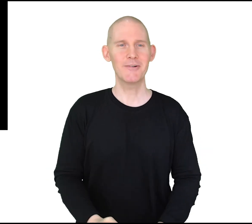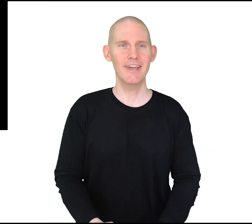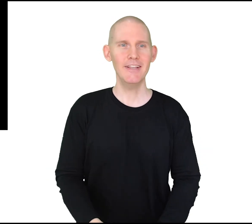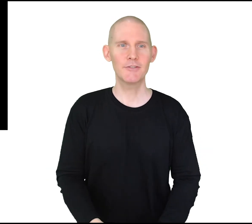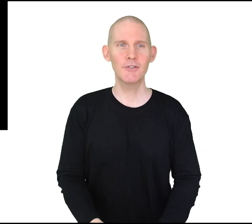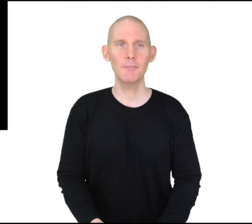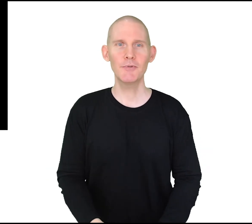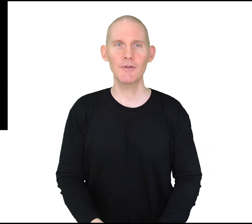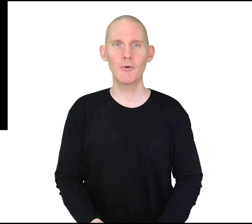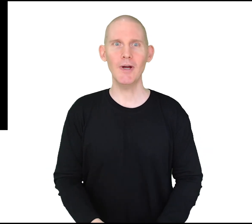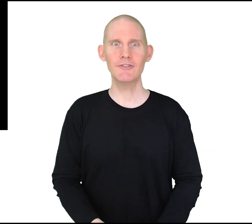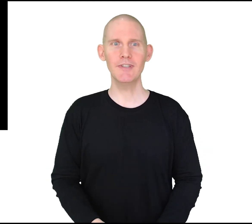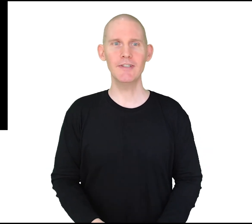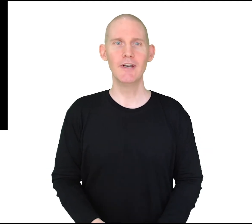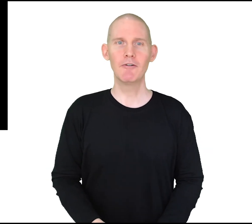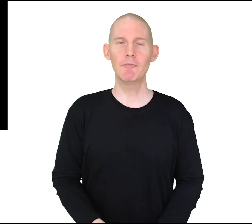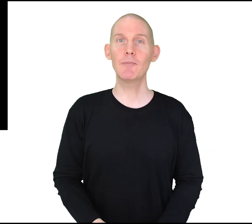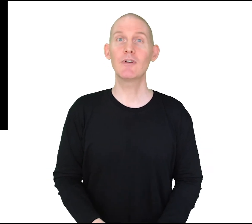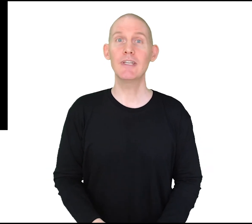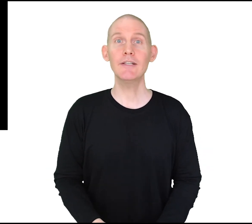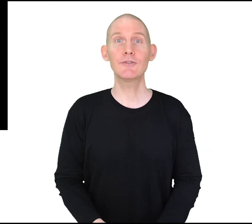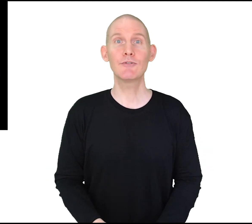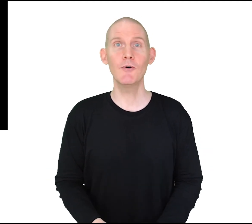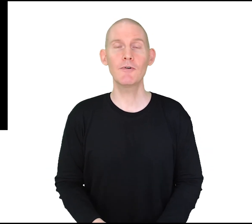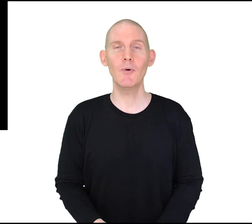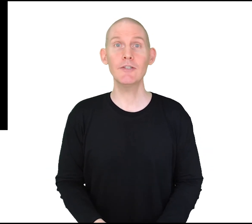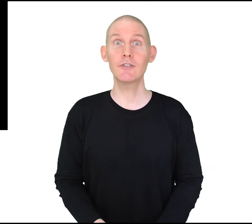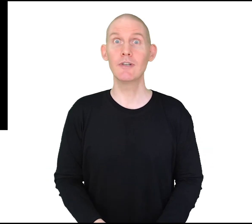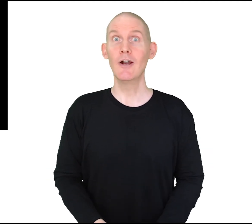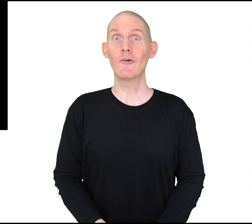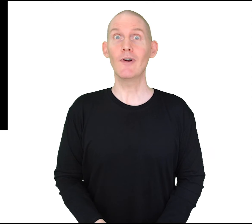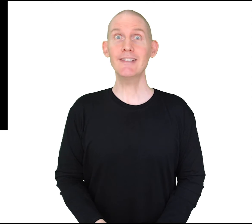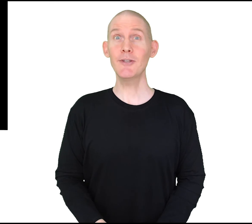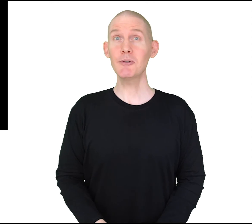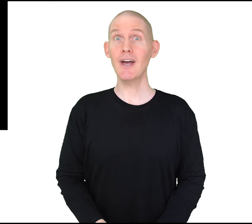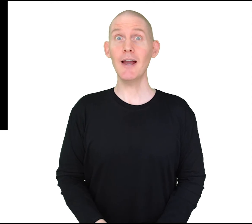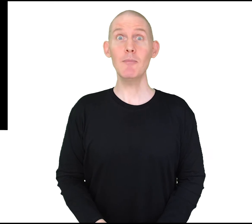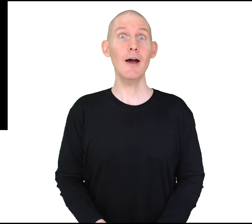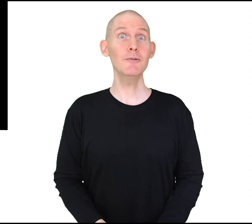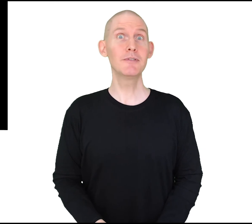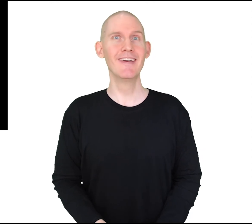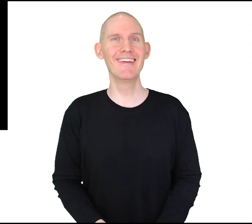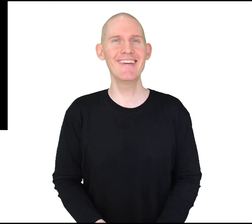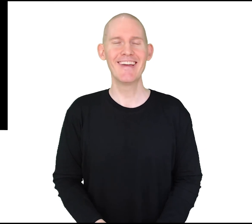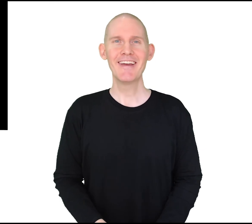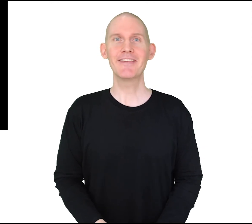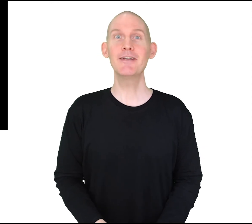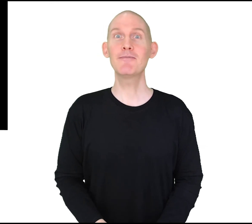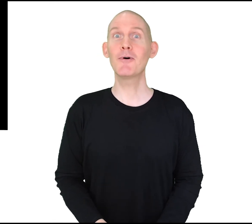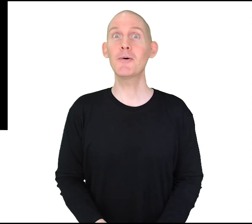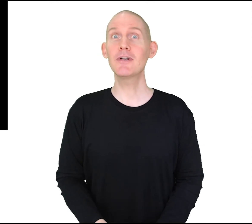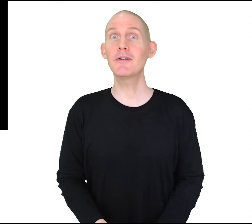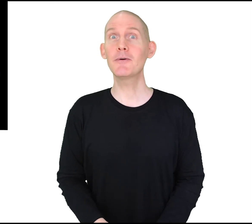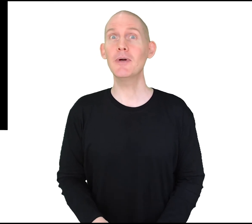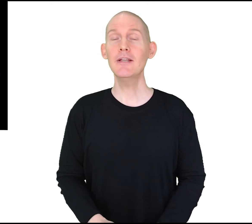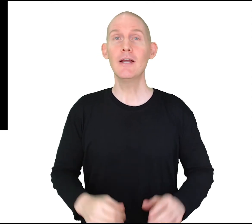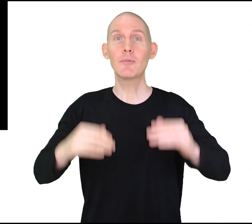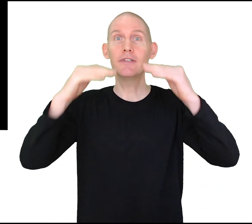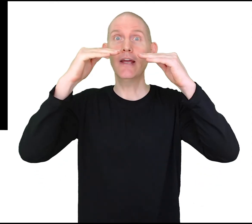Okay, let's jump to the question. Remember, yes, no question. Raise those eyebrows. Lean forward a little bit. Pretend like